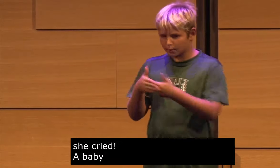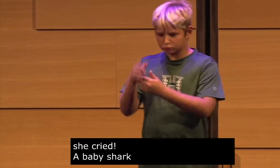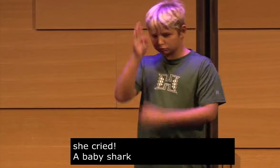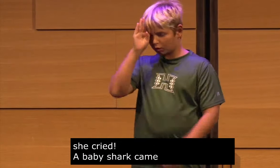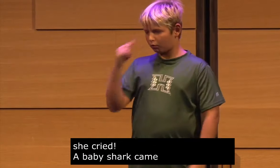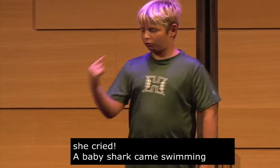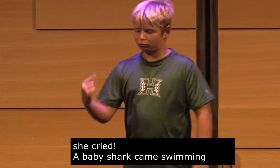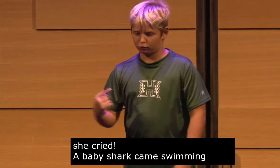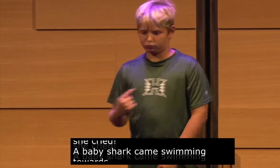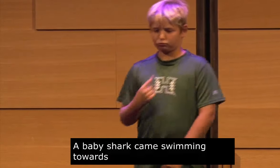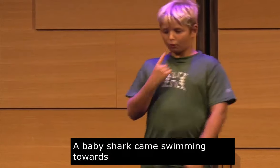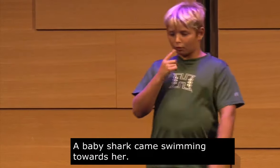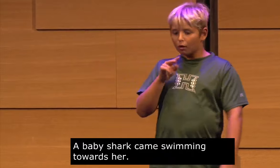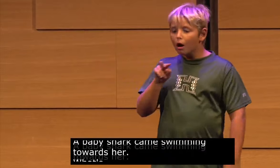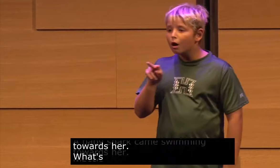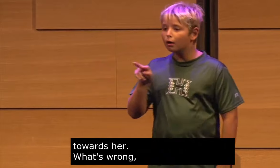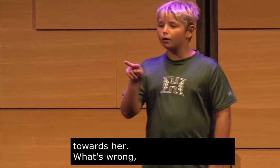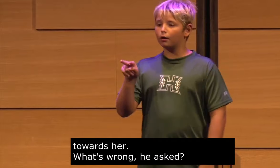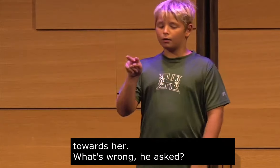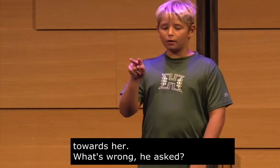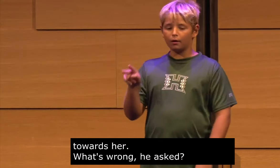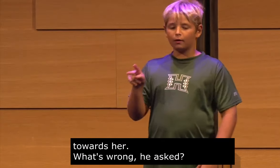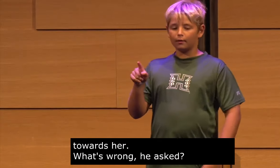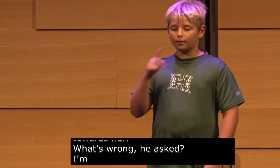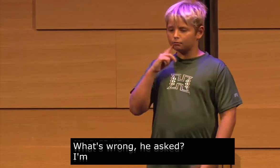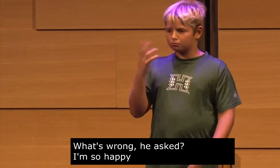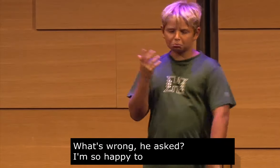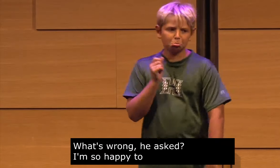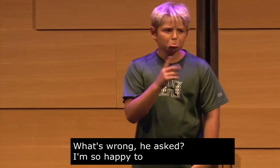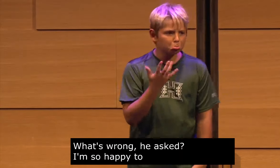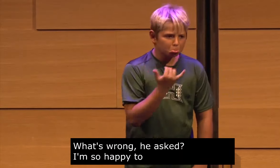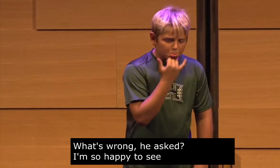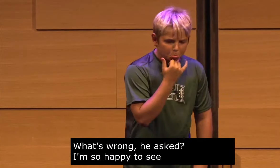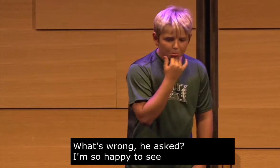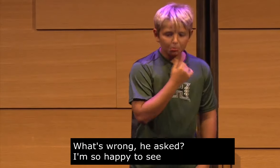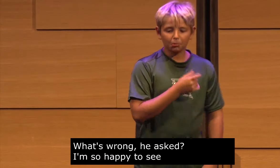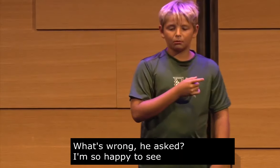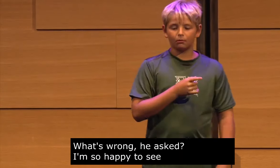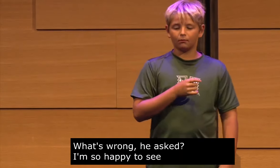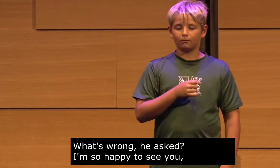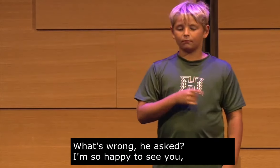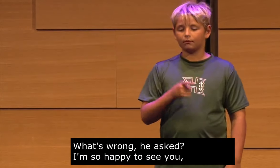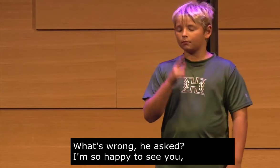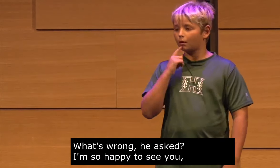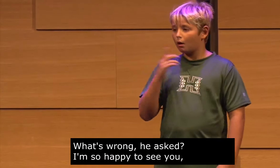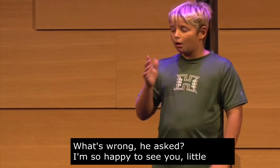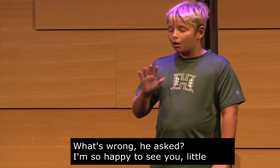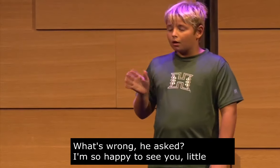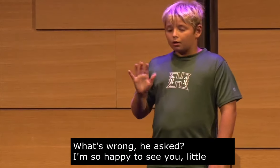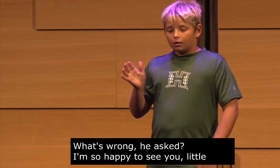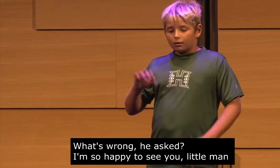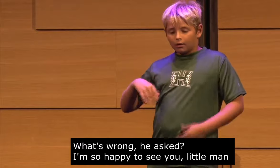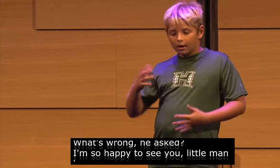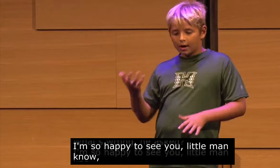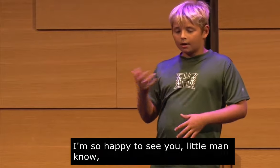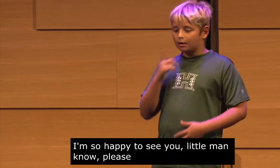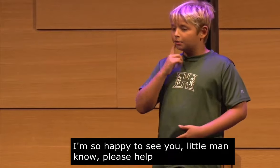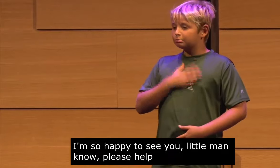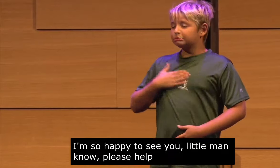A baby shark came swimming towards her. What's wrong, he asked. I'm so happy to see you, little Manyo, Nani said. Please help me